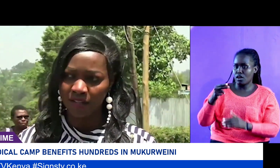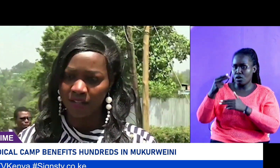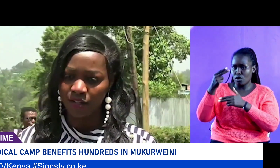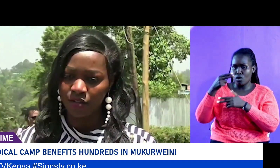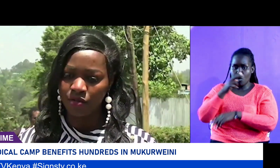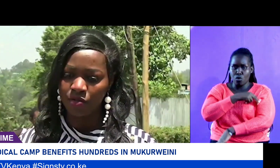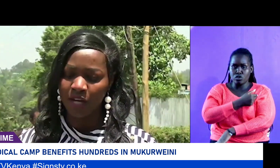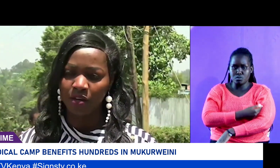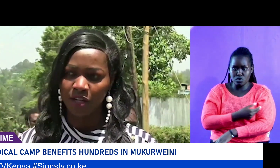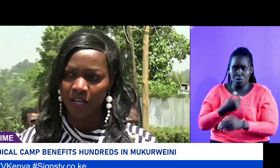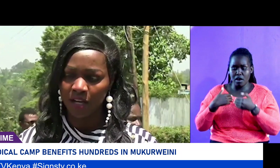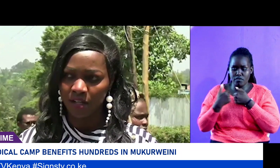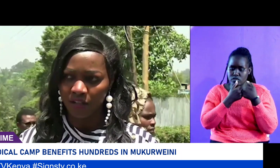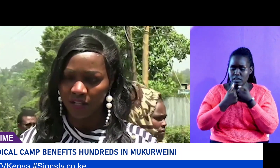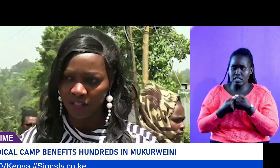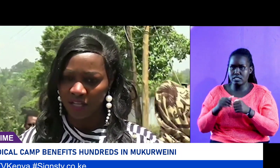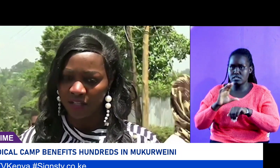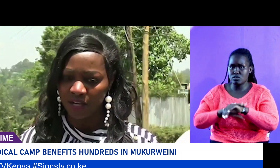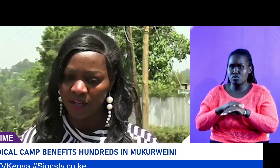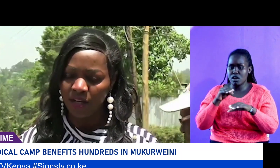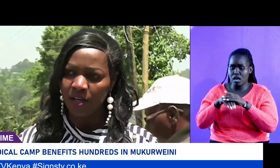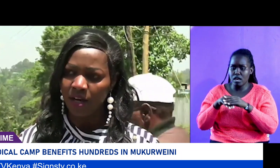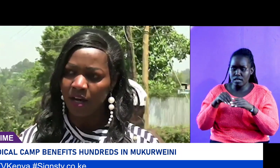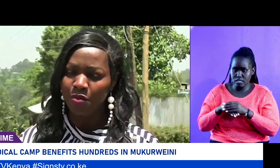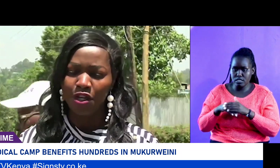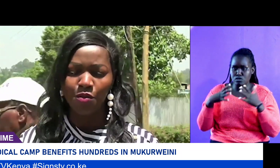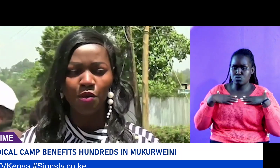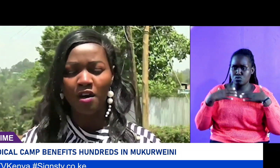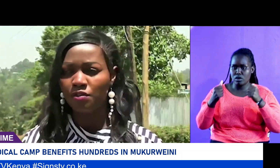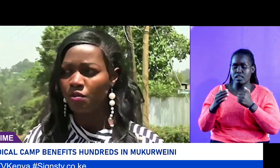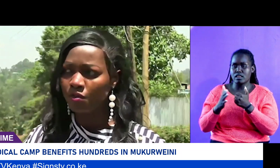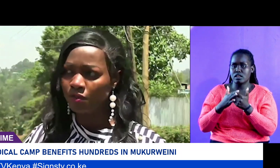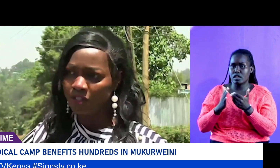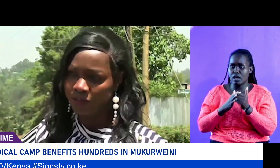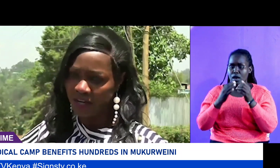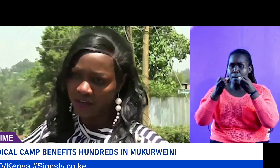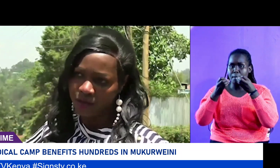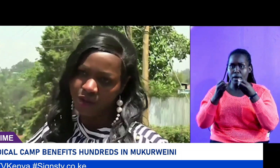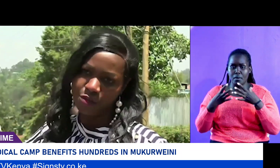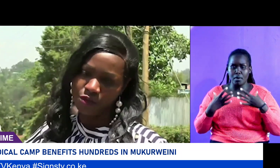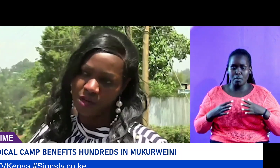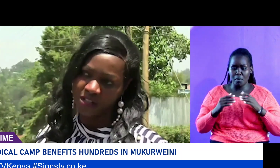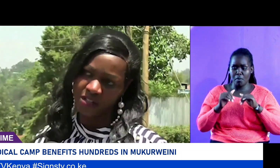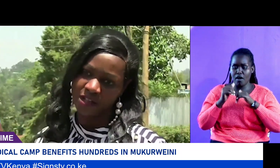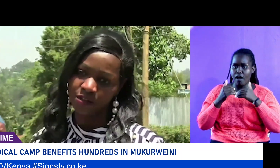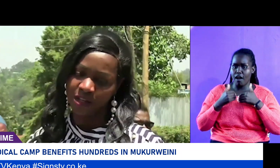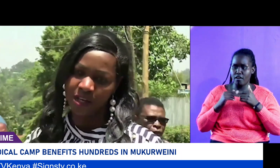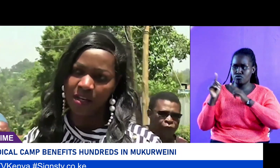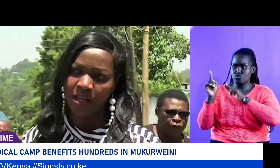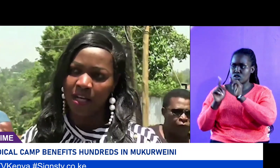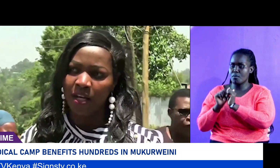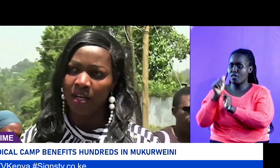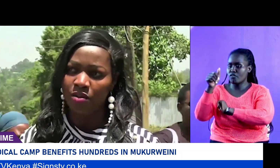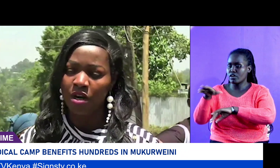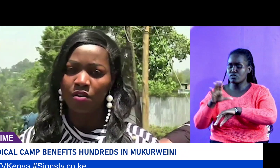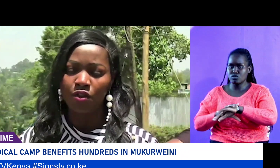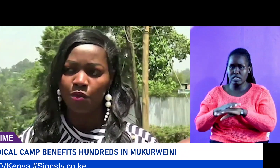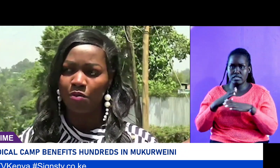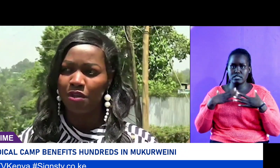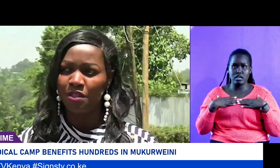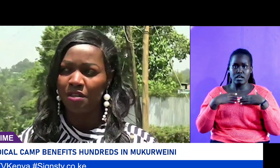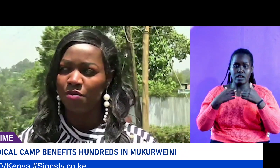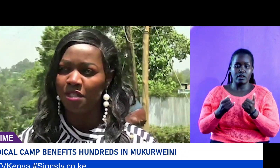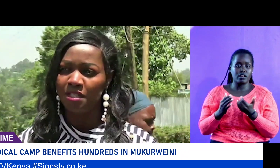good access to healthcare in this area. Many people have to go very far to be able to access healthcare. And one